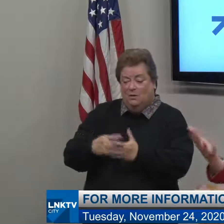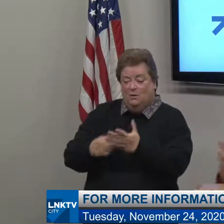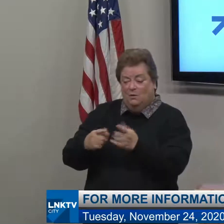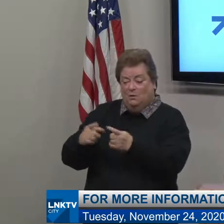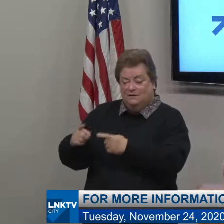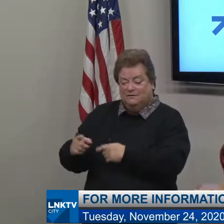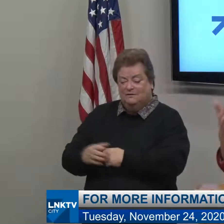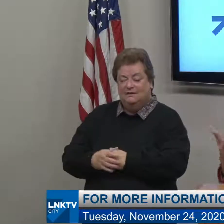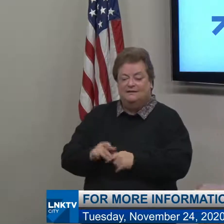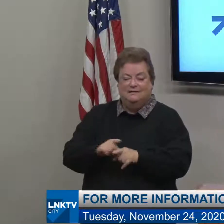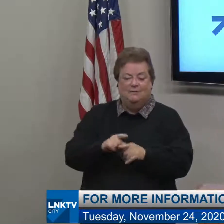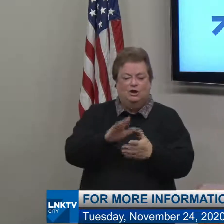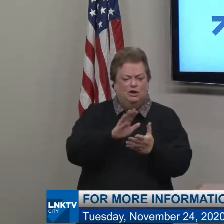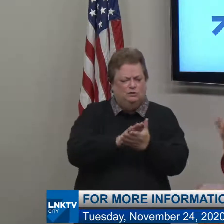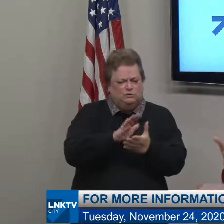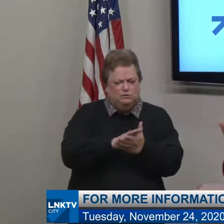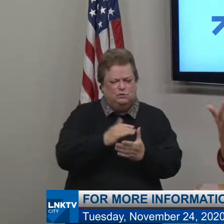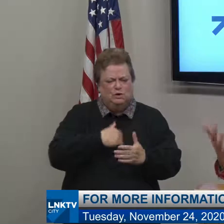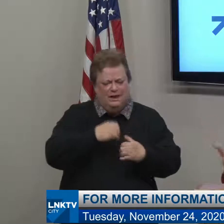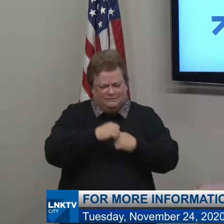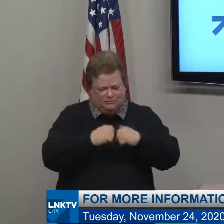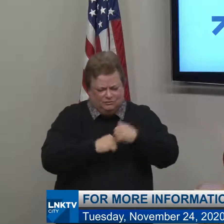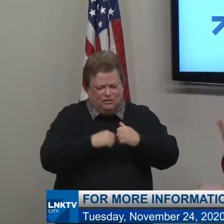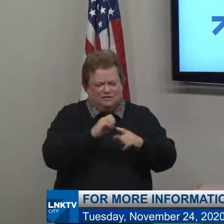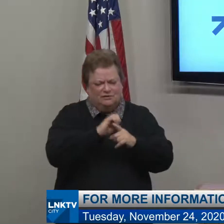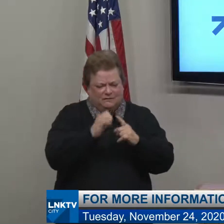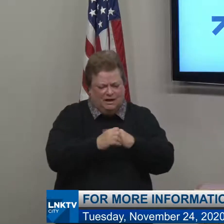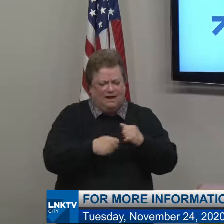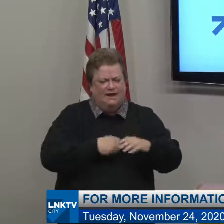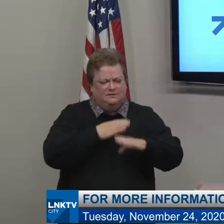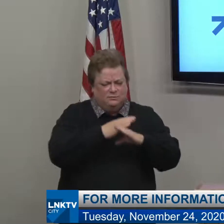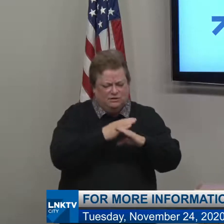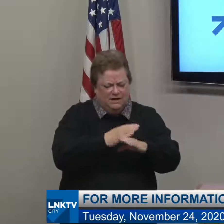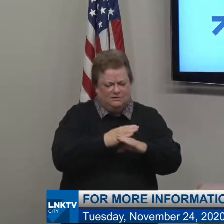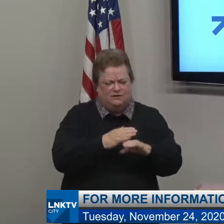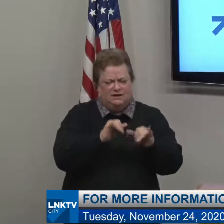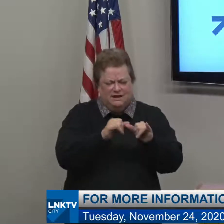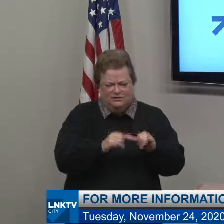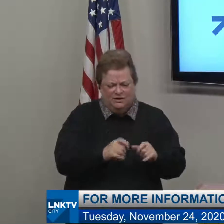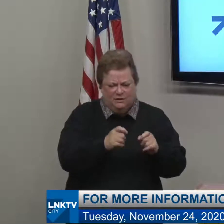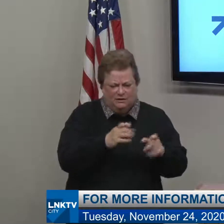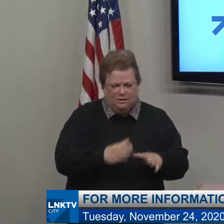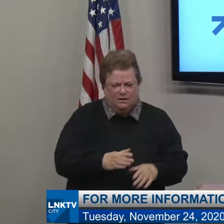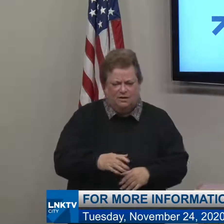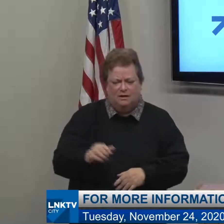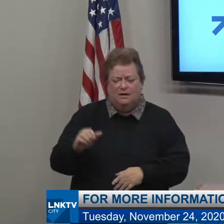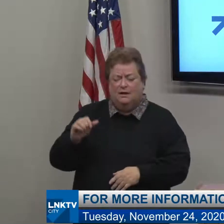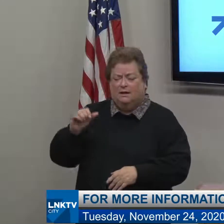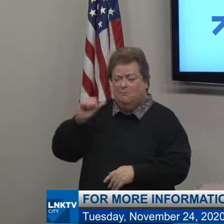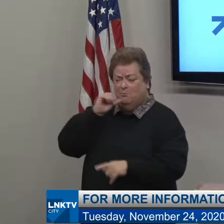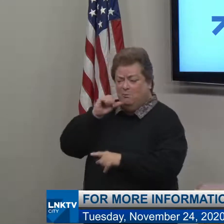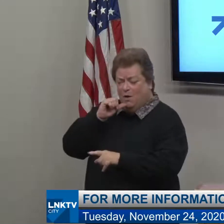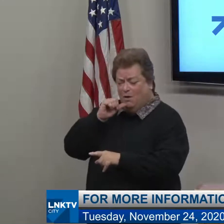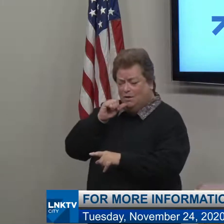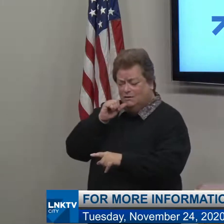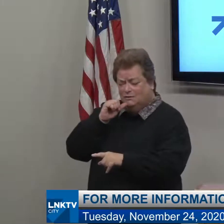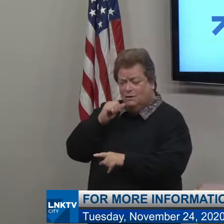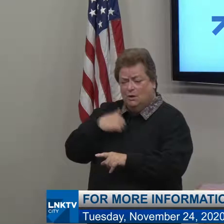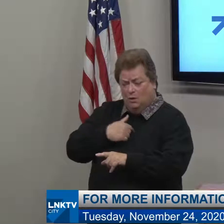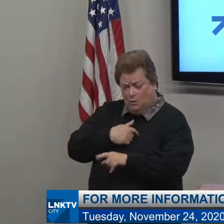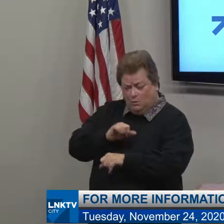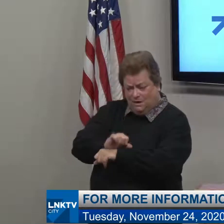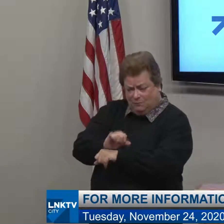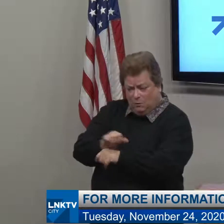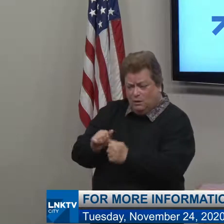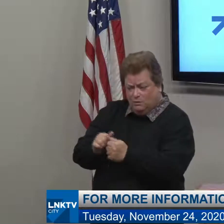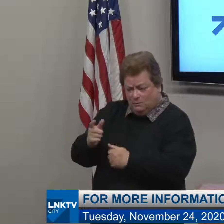I mentioned school has all this structured environment and protections and administrative and engineering controls. Bars, by their nature, although we have worked with them to